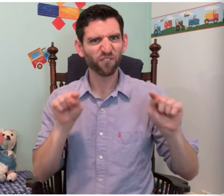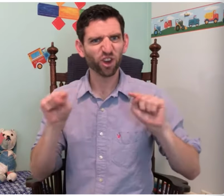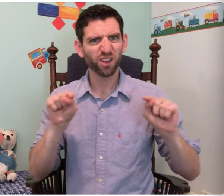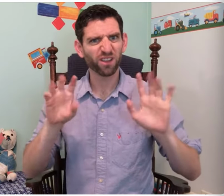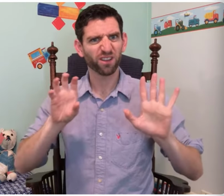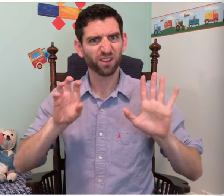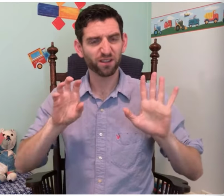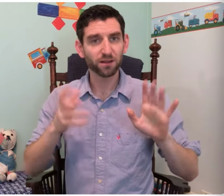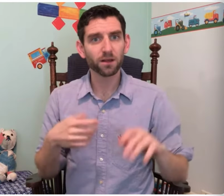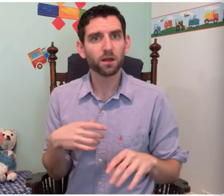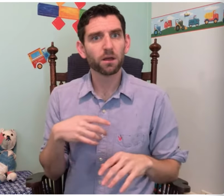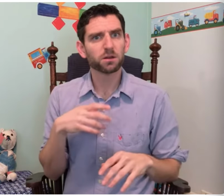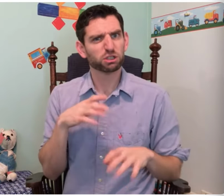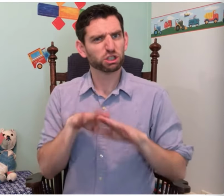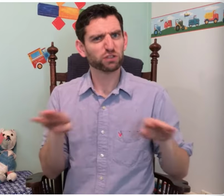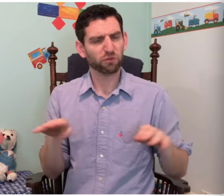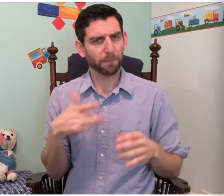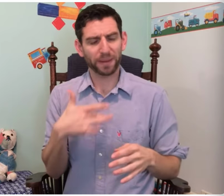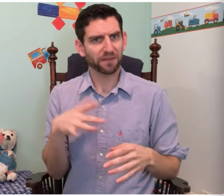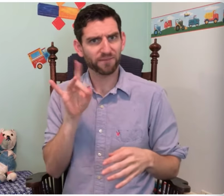a claw and an open 5.